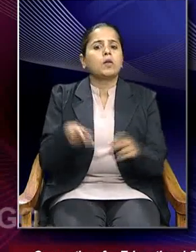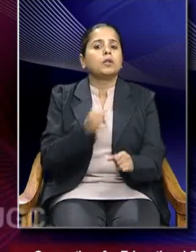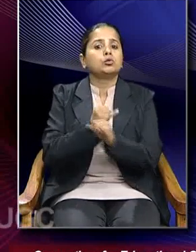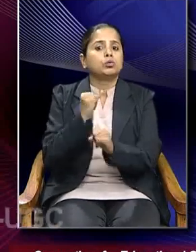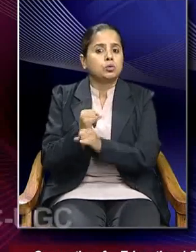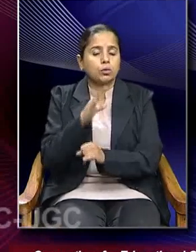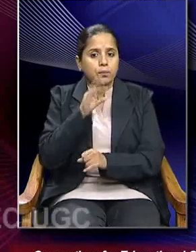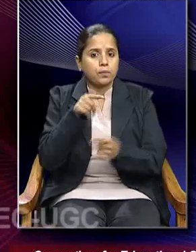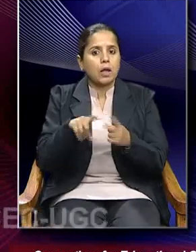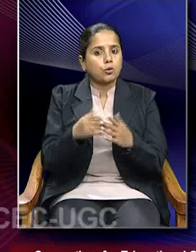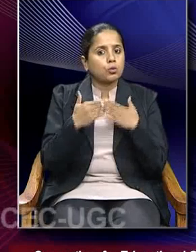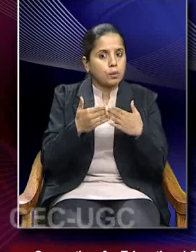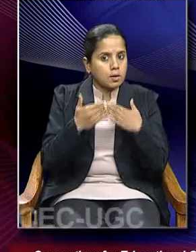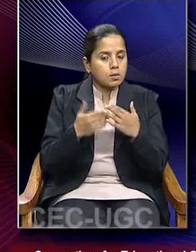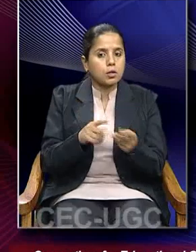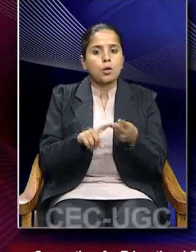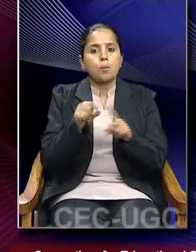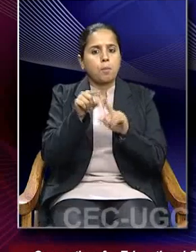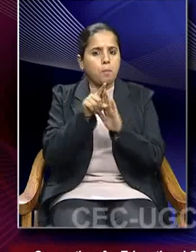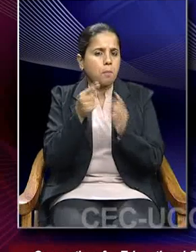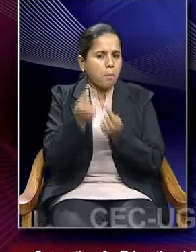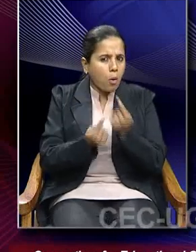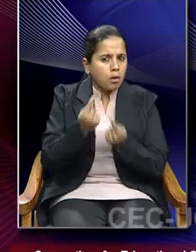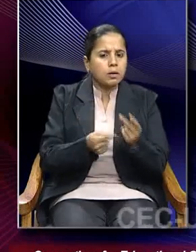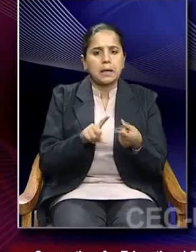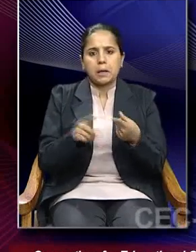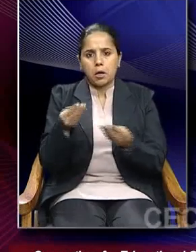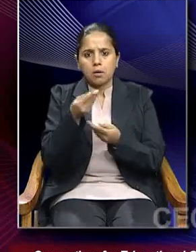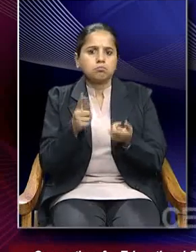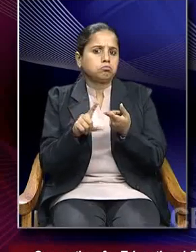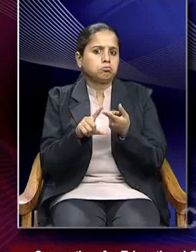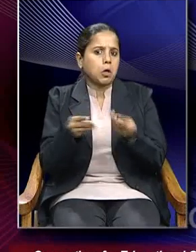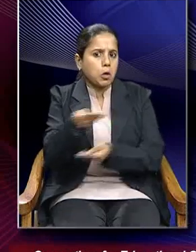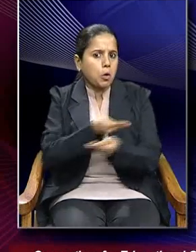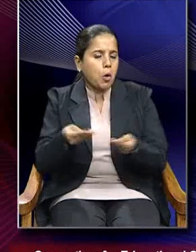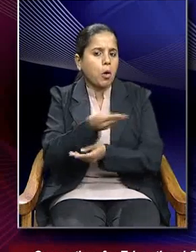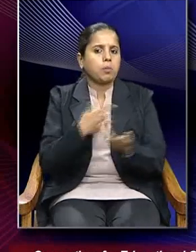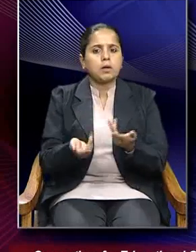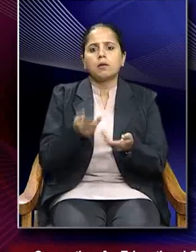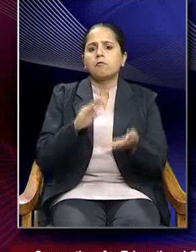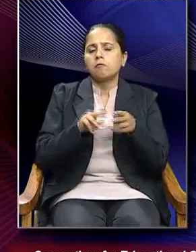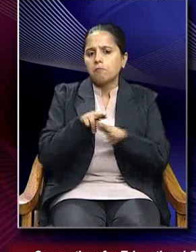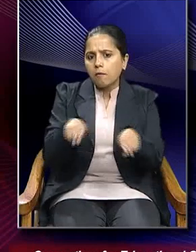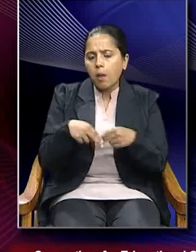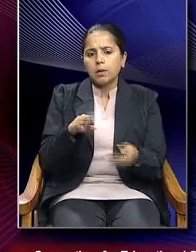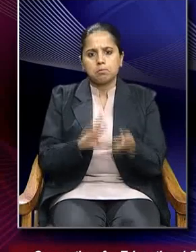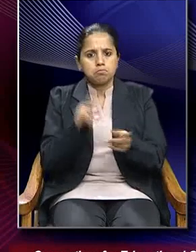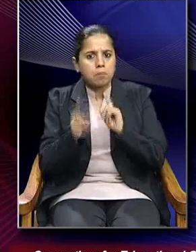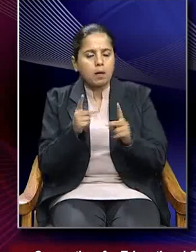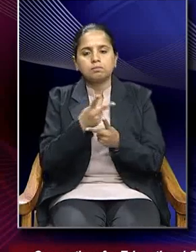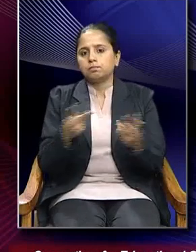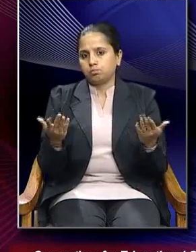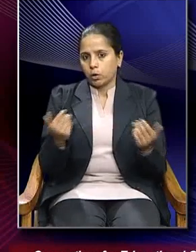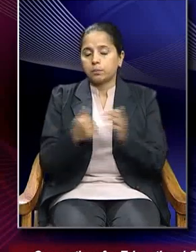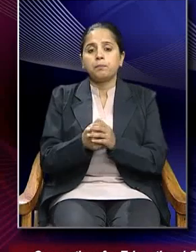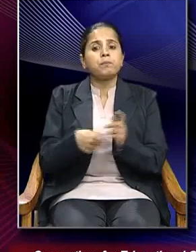institutions like education, politics, economy, family, marriage, and so on.